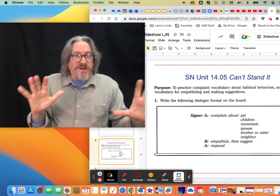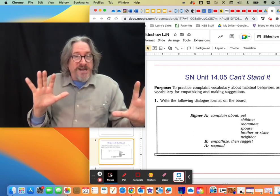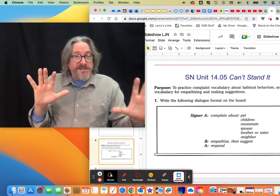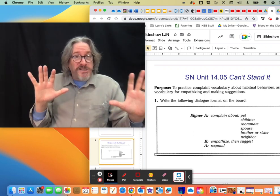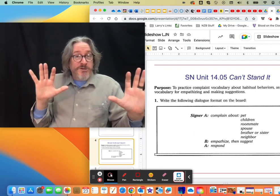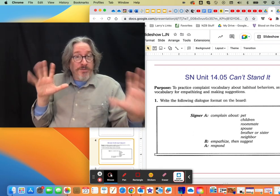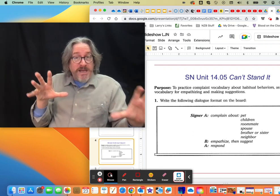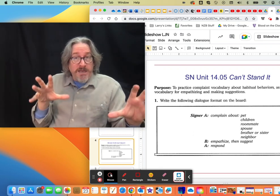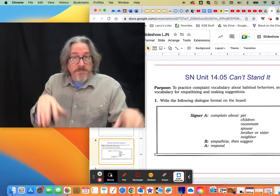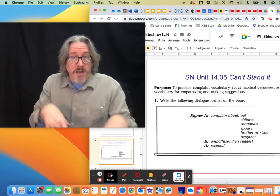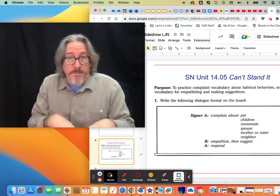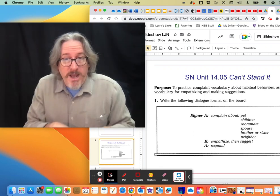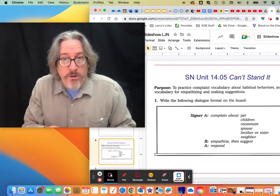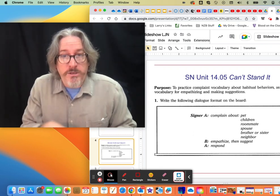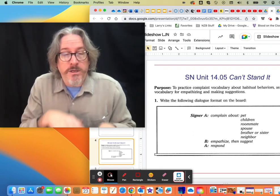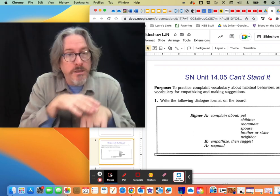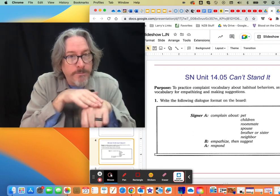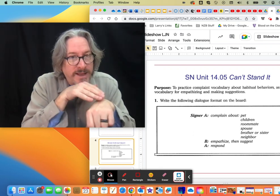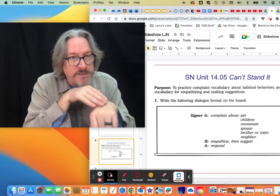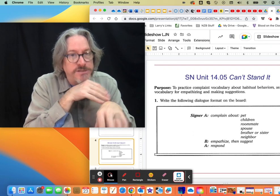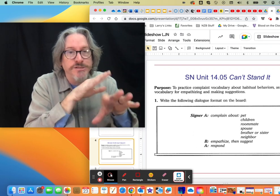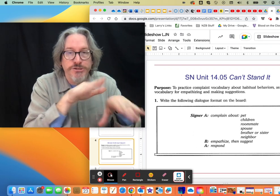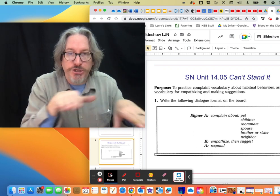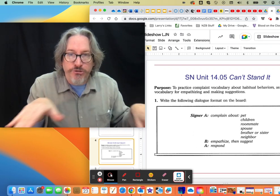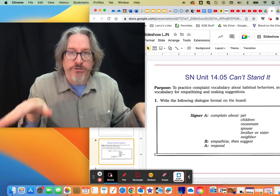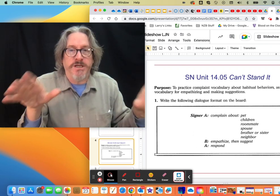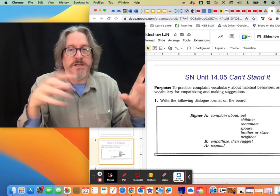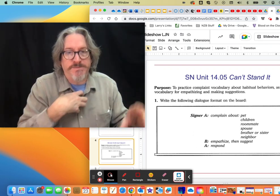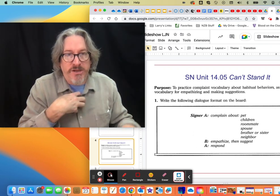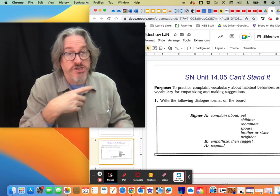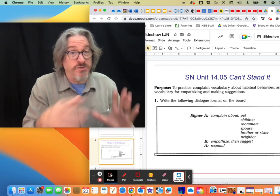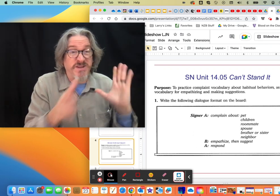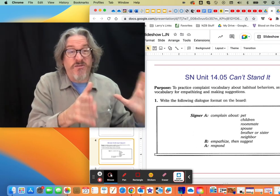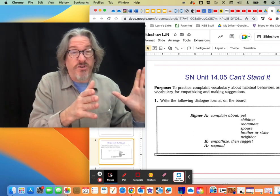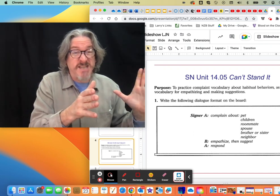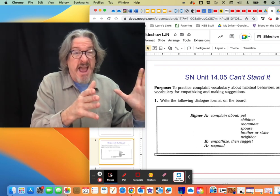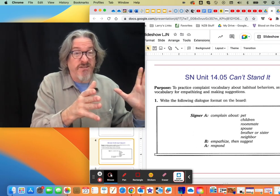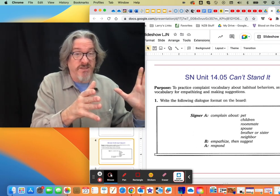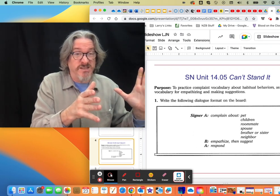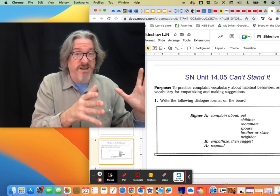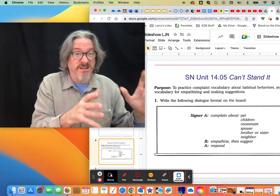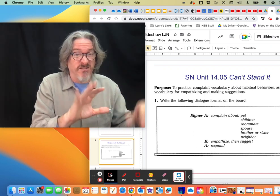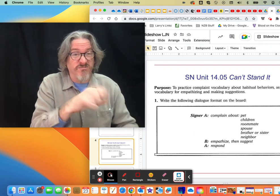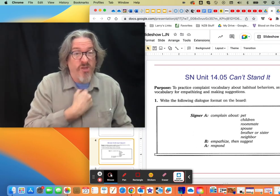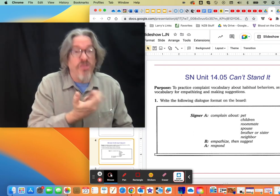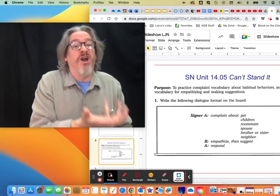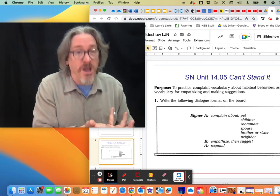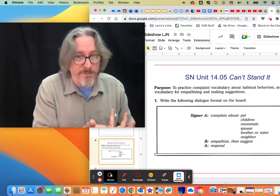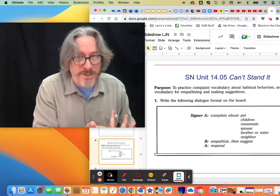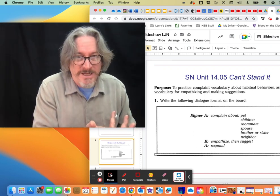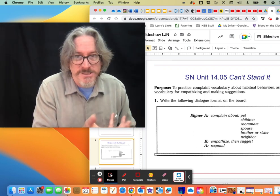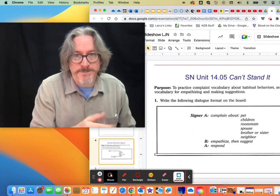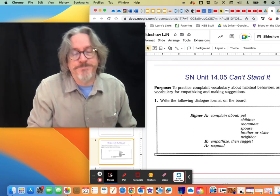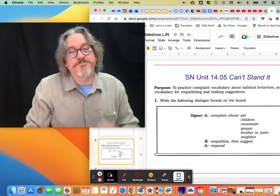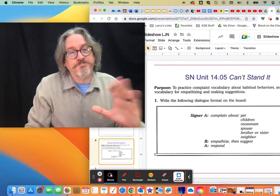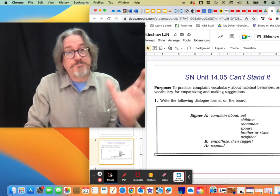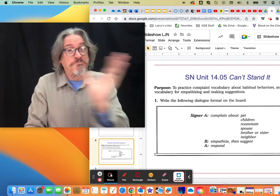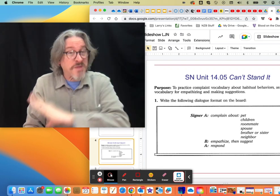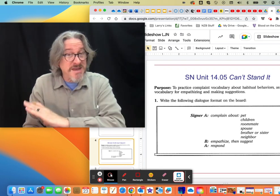We've already done some complaining about pets, children, spouses. We've done the first half of this, right? The